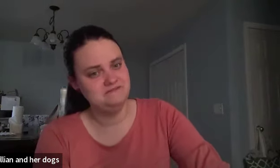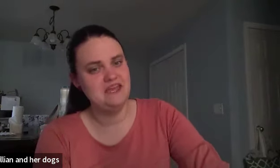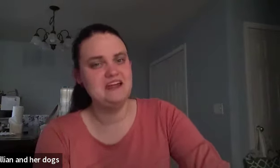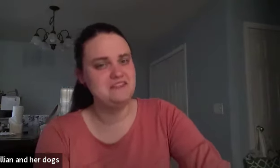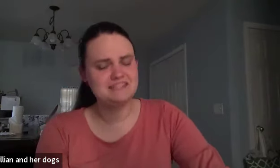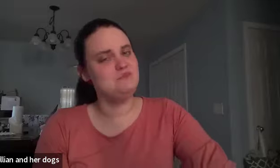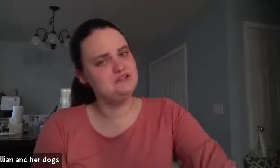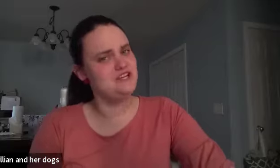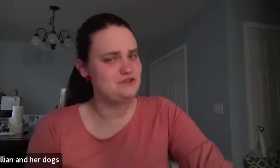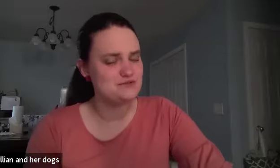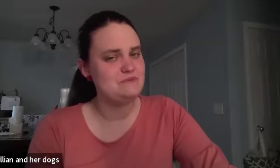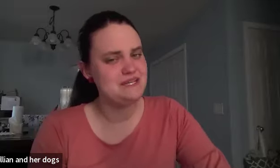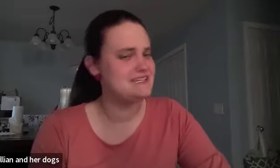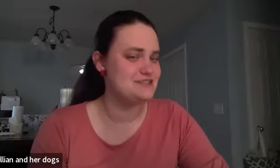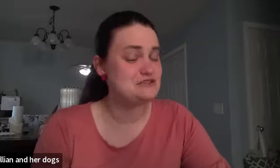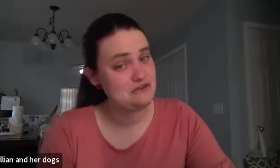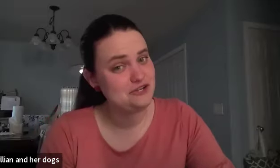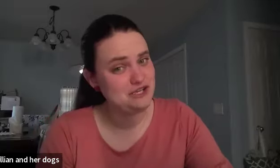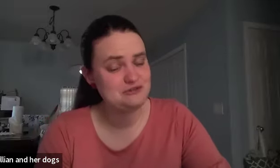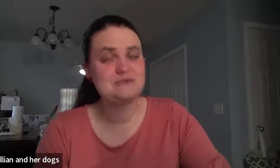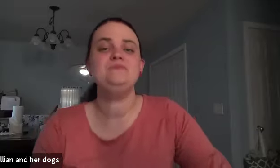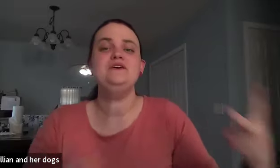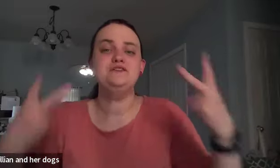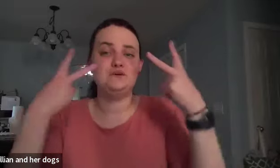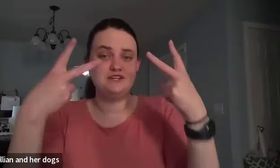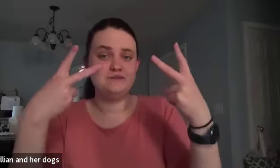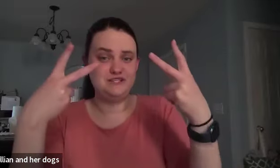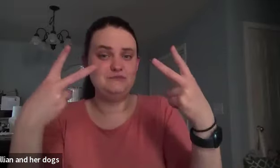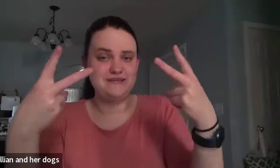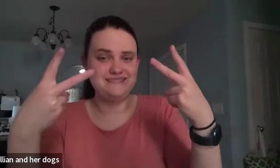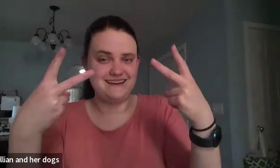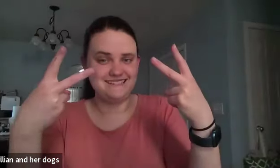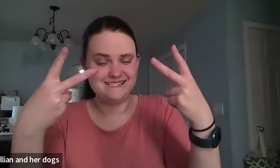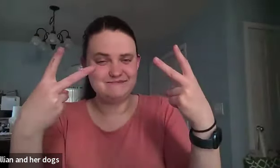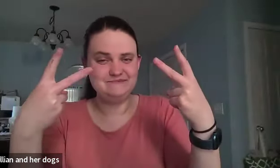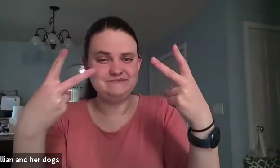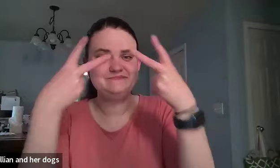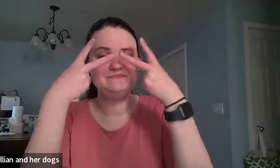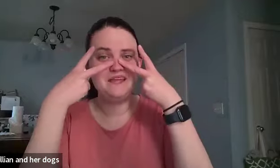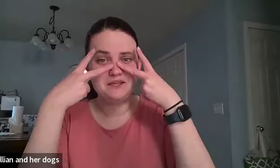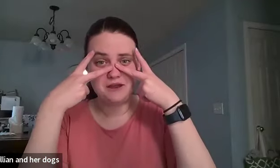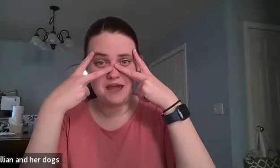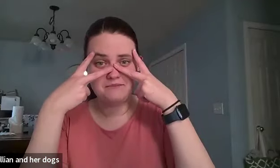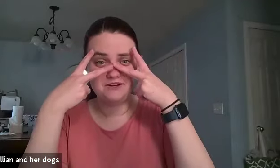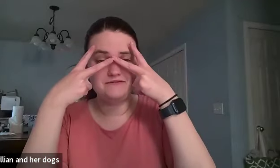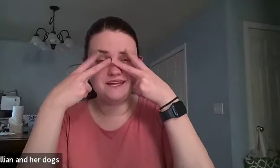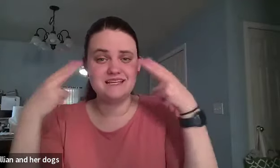see. And I think it's important to know this one because it is also very cute. So it's going to be two peace signs. You're going to have them near your face,